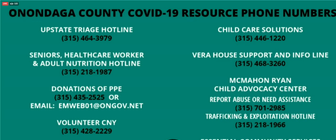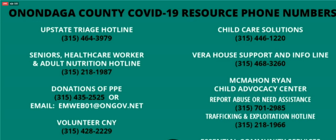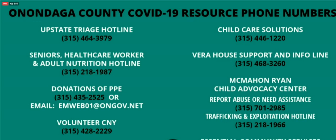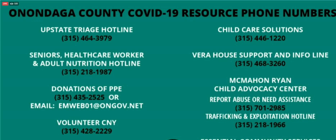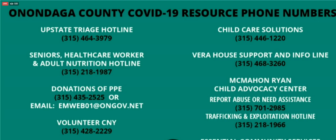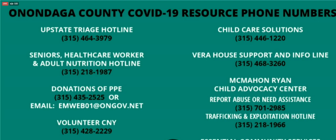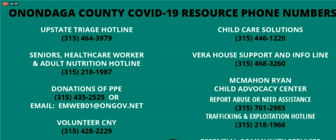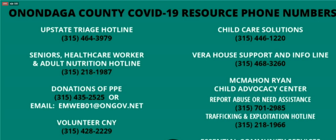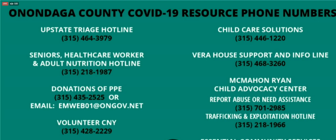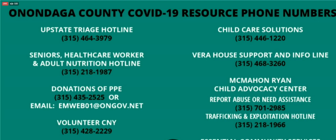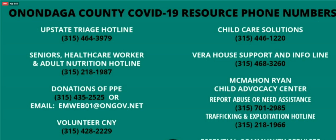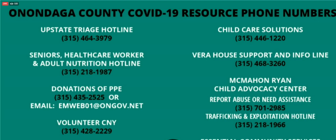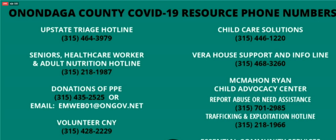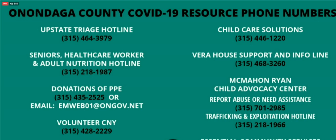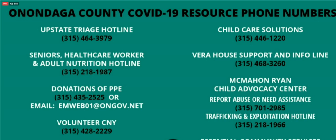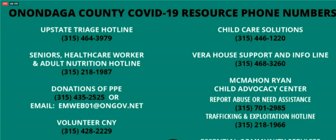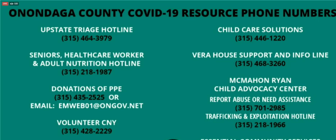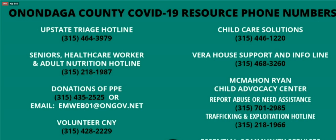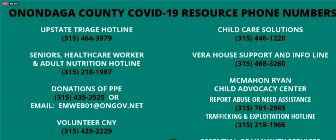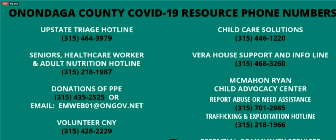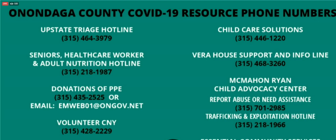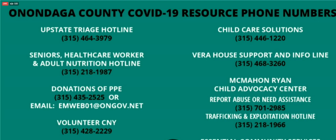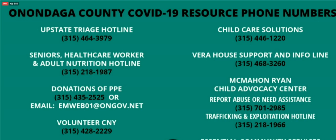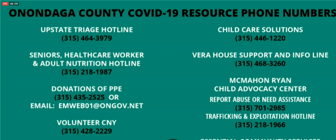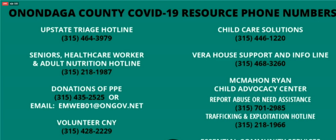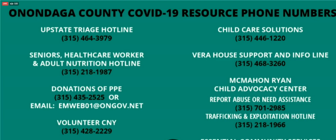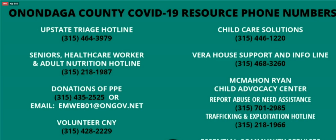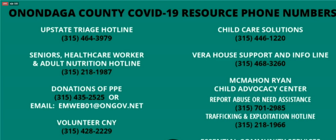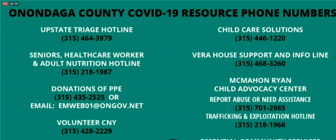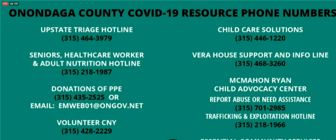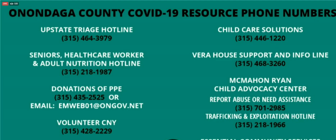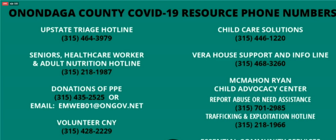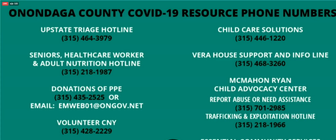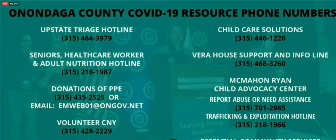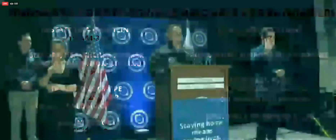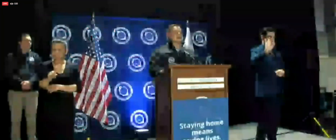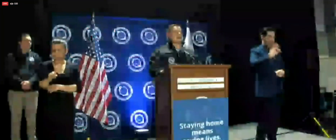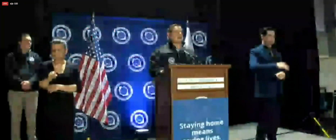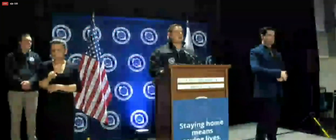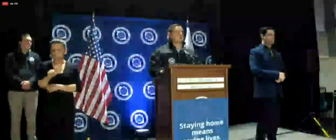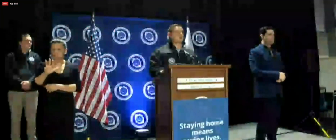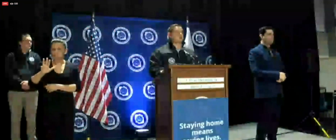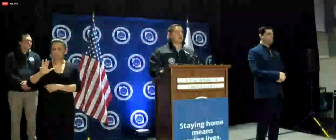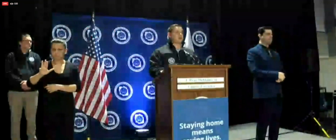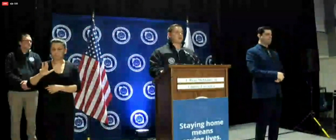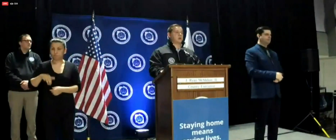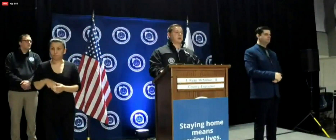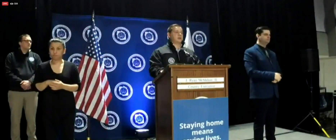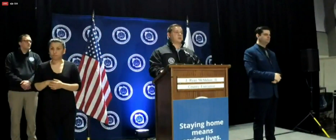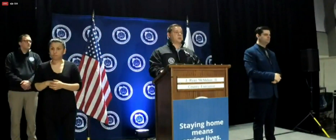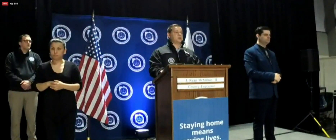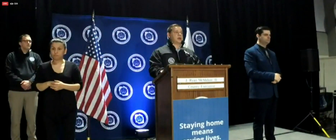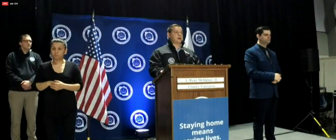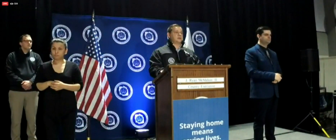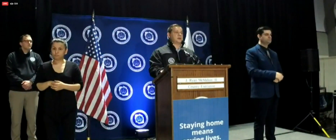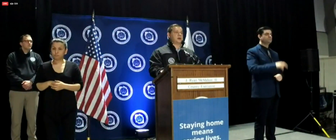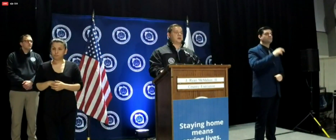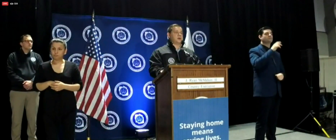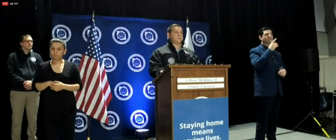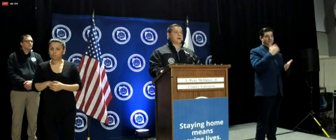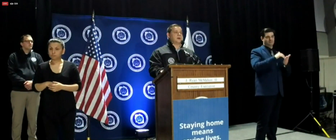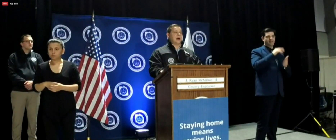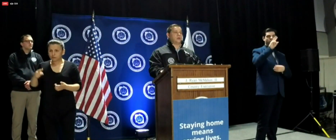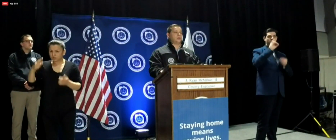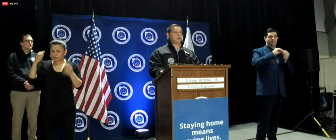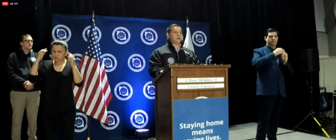315-435-3219. And again, 211, our mental health is being challenged. I want to give a big shout out to all of